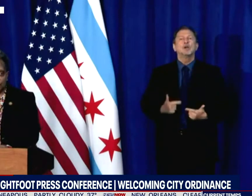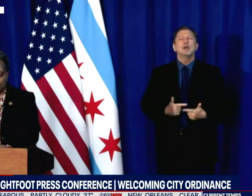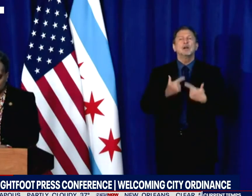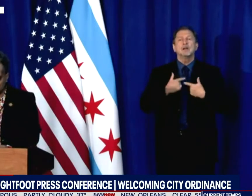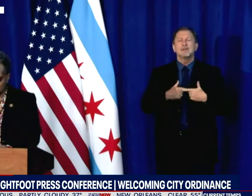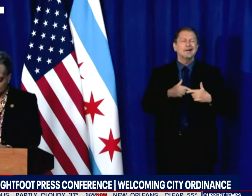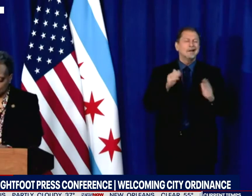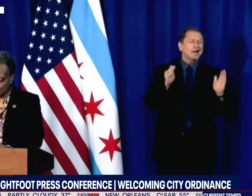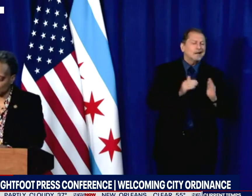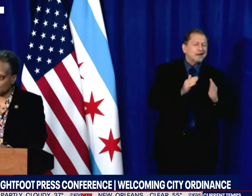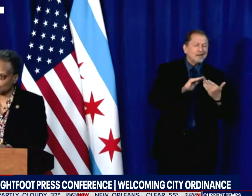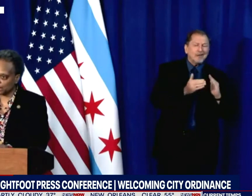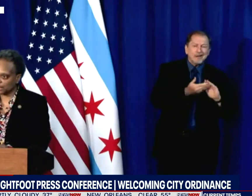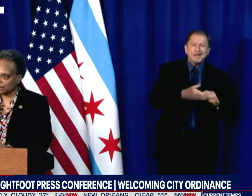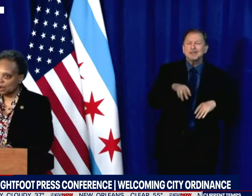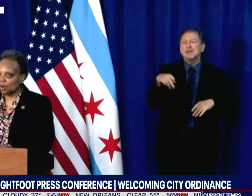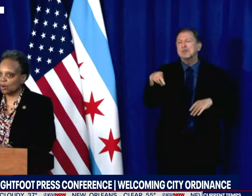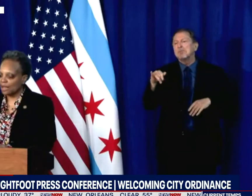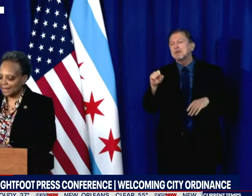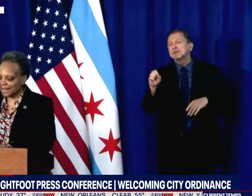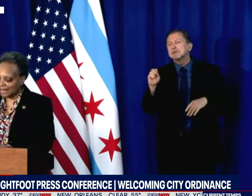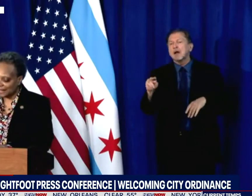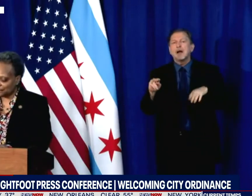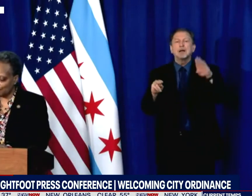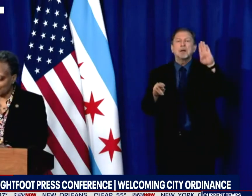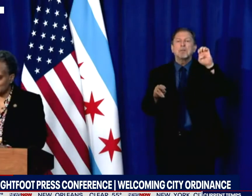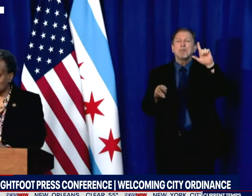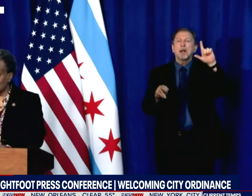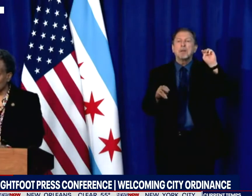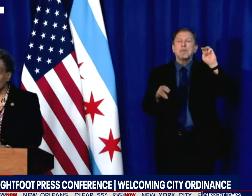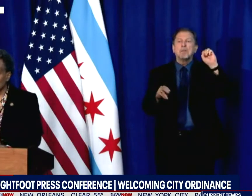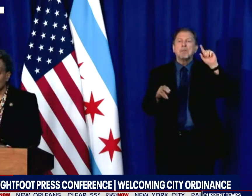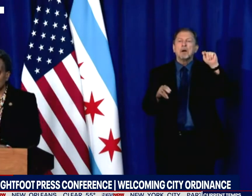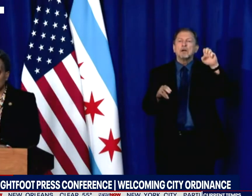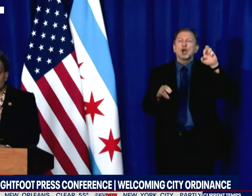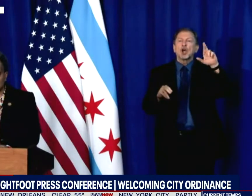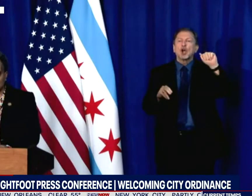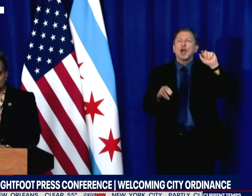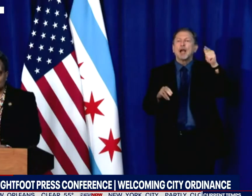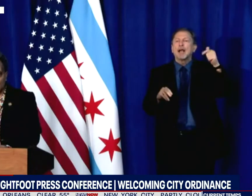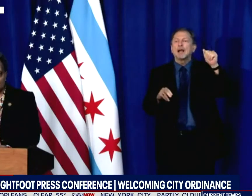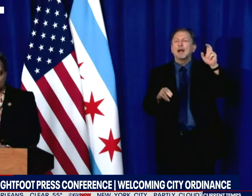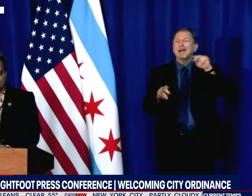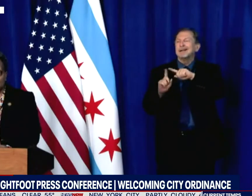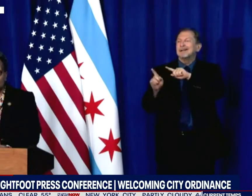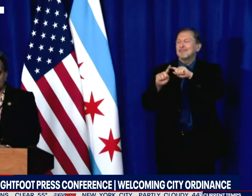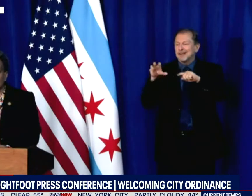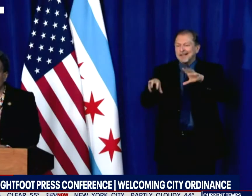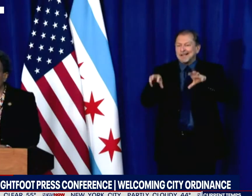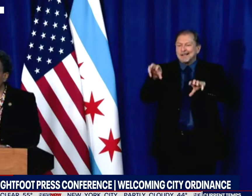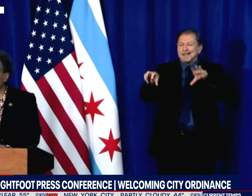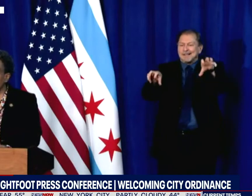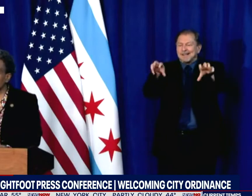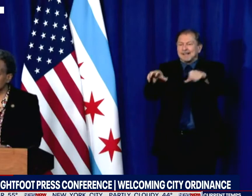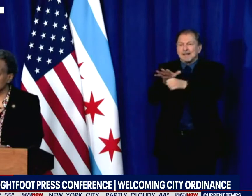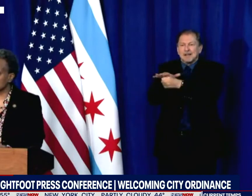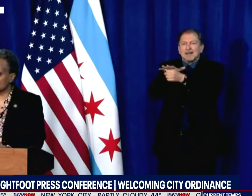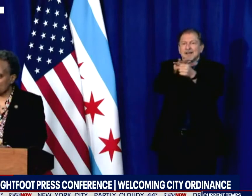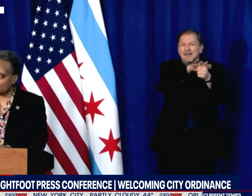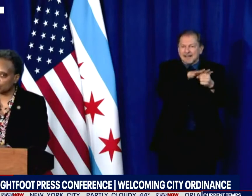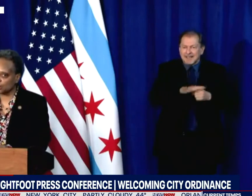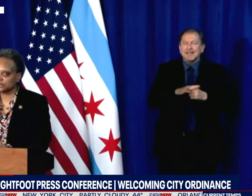Little Village Pilson, Belmont Kan or in any of the many other enclaves or neighborhoods where immigrants and